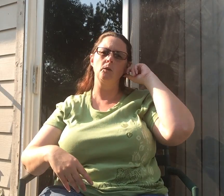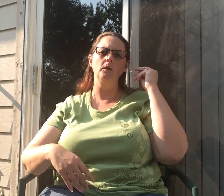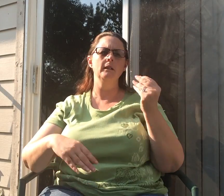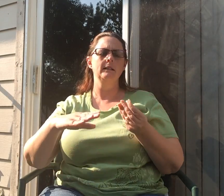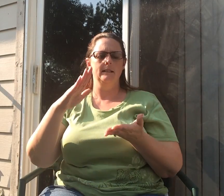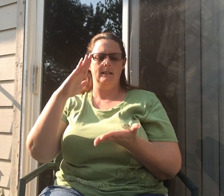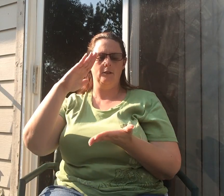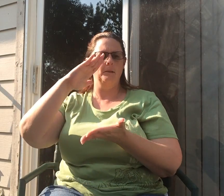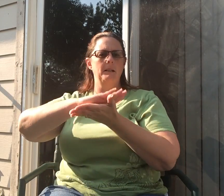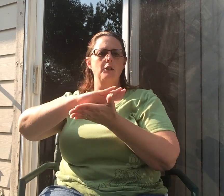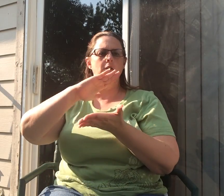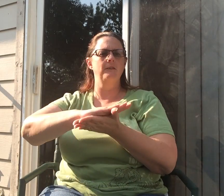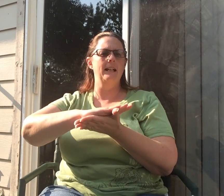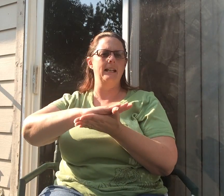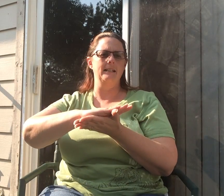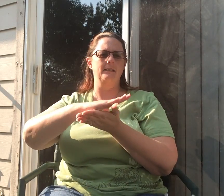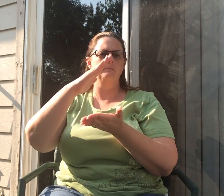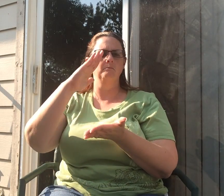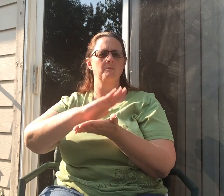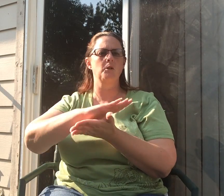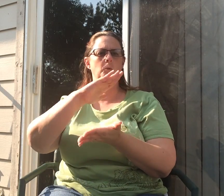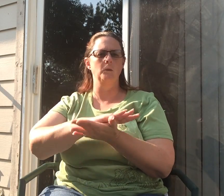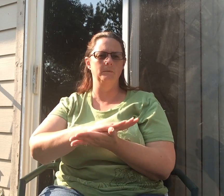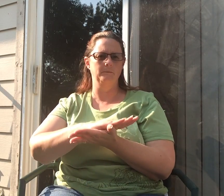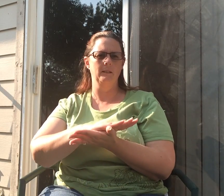School, it's going to be 2 flat hands. School.